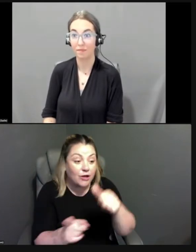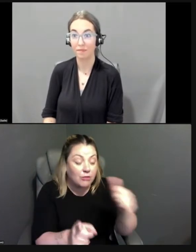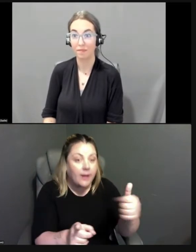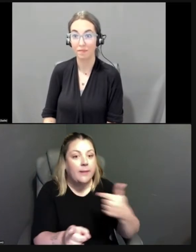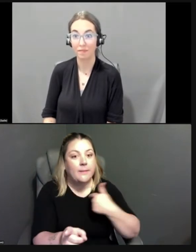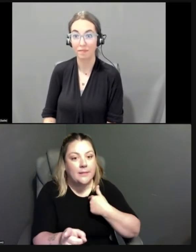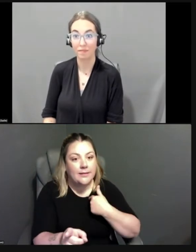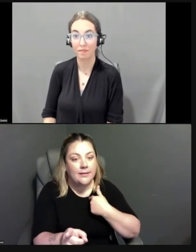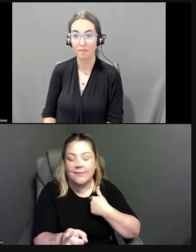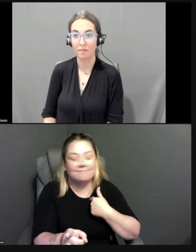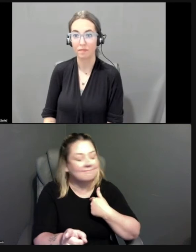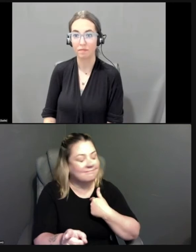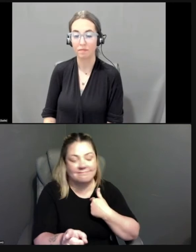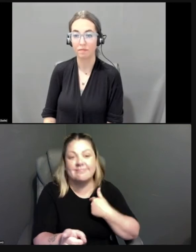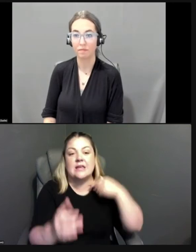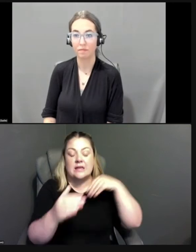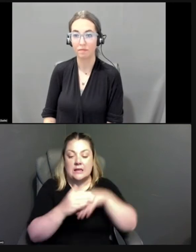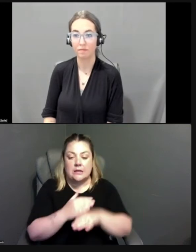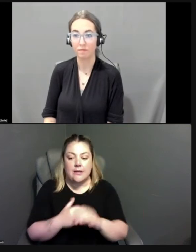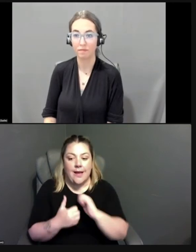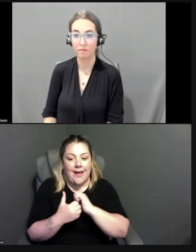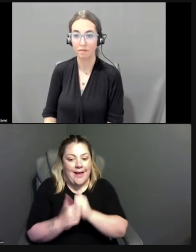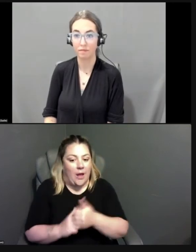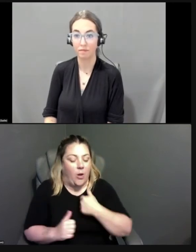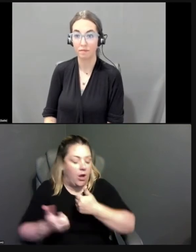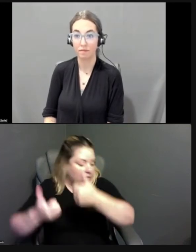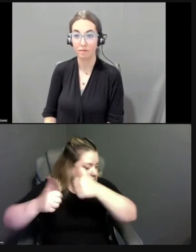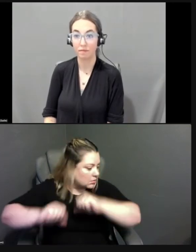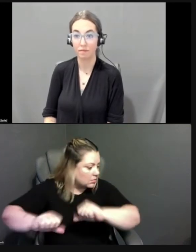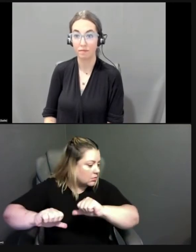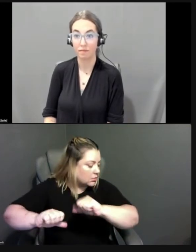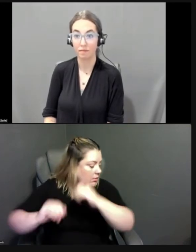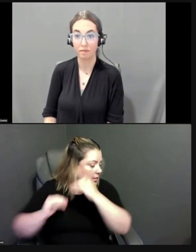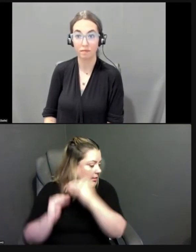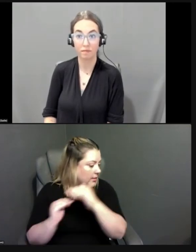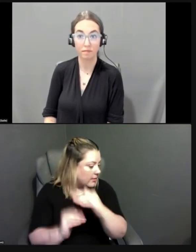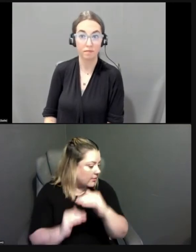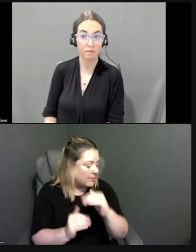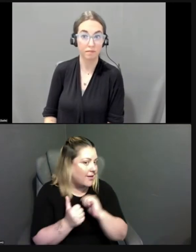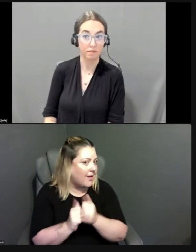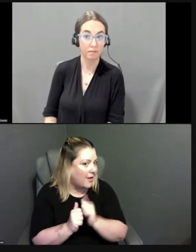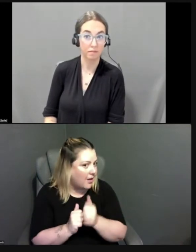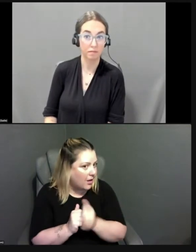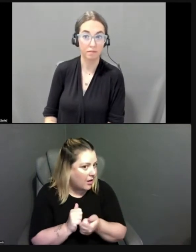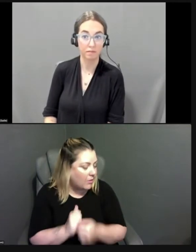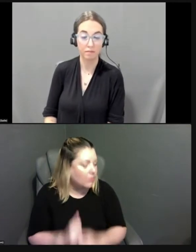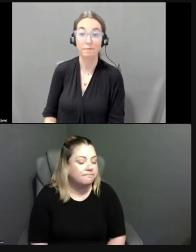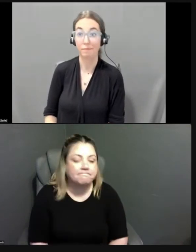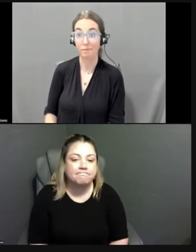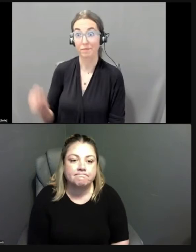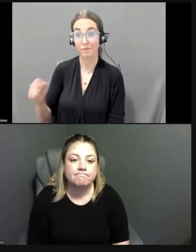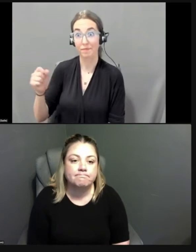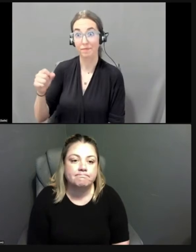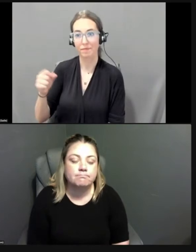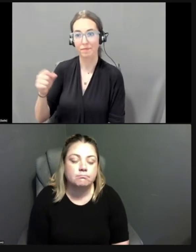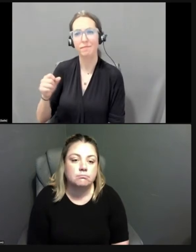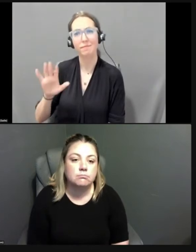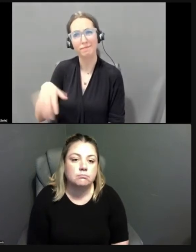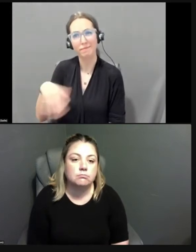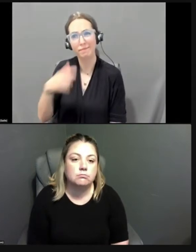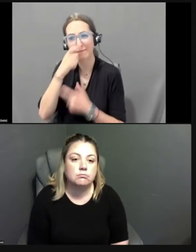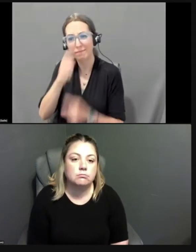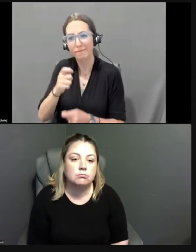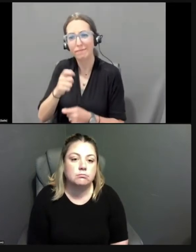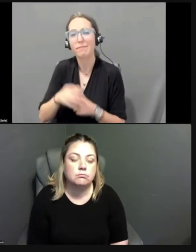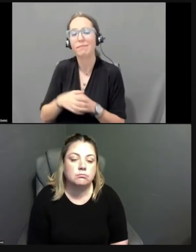was like, how can I restrict my palette of foods, essentially? Yeah, well, that's interesting too, because early high